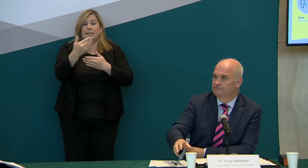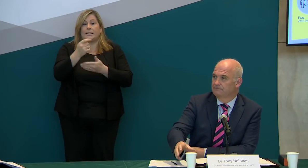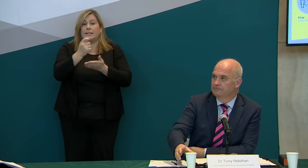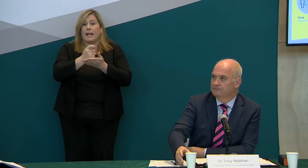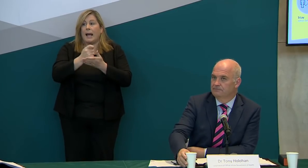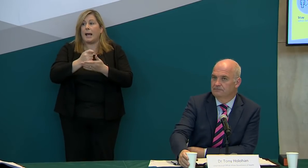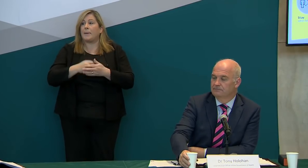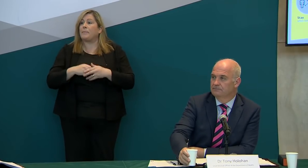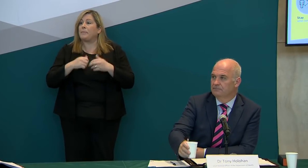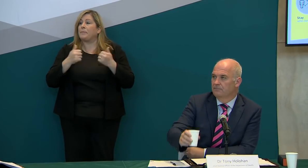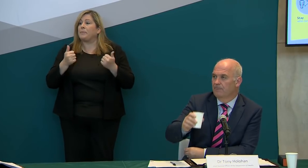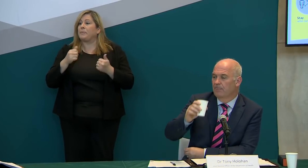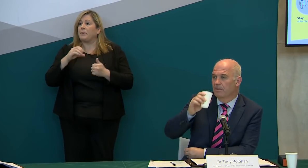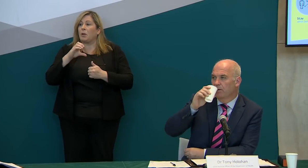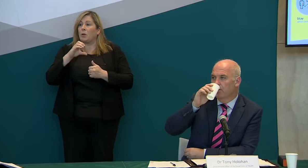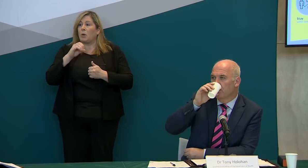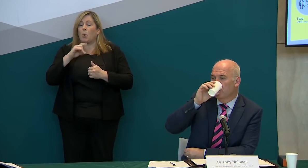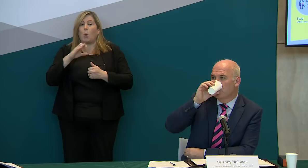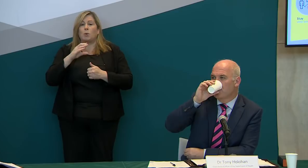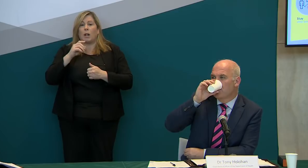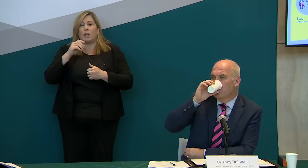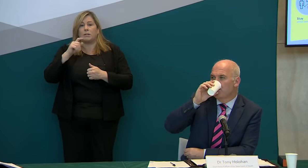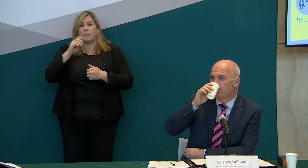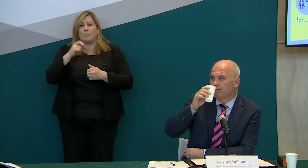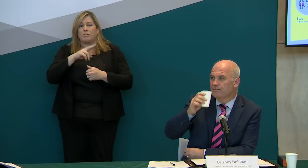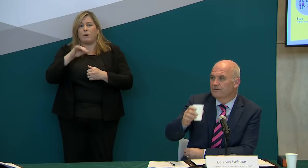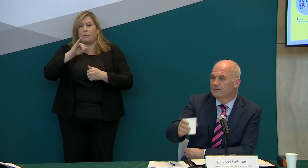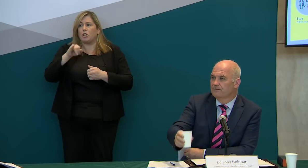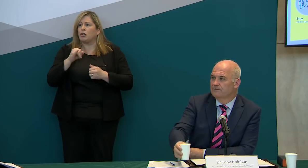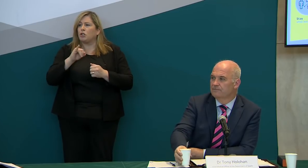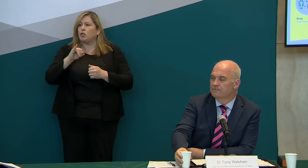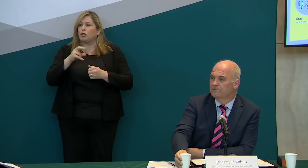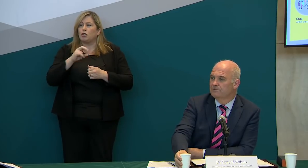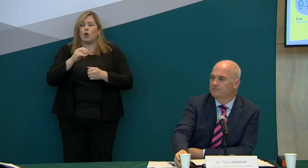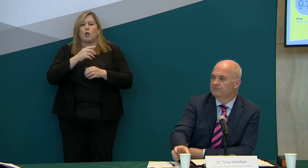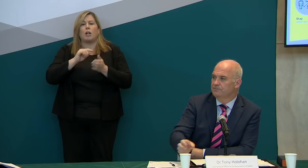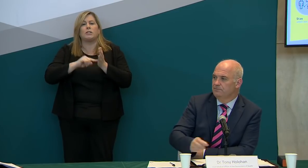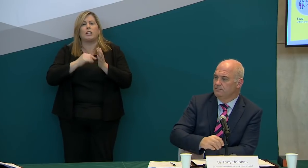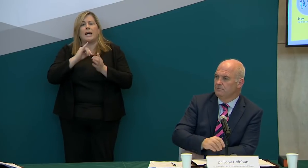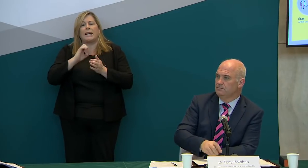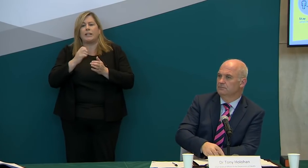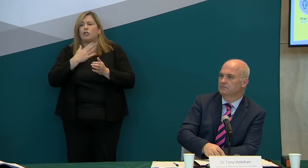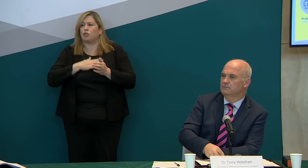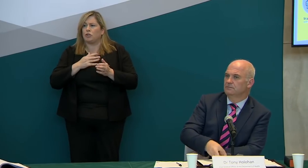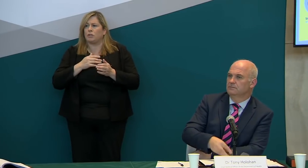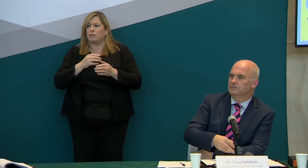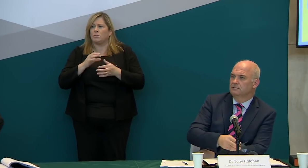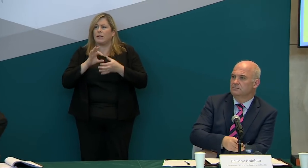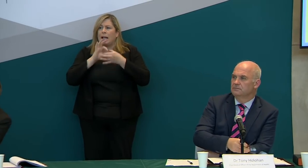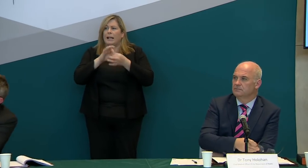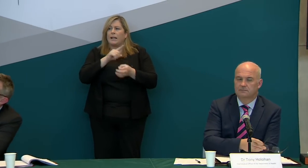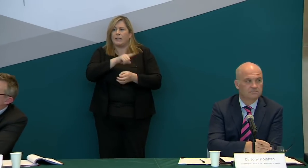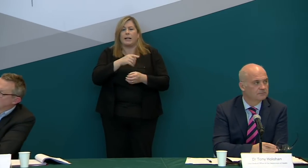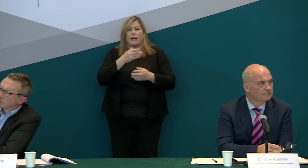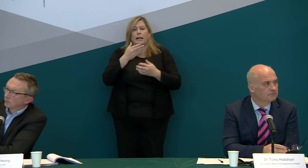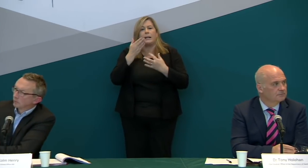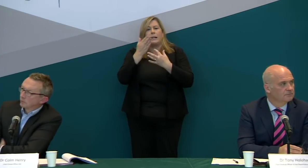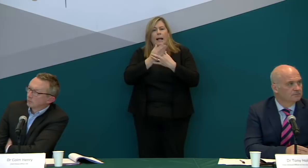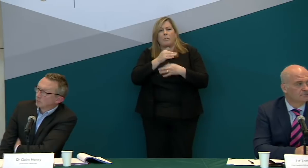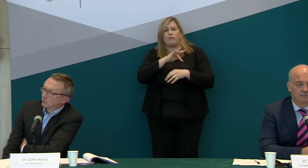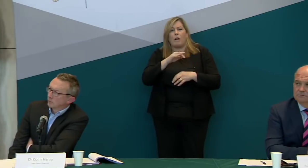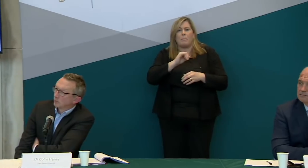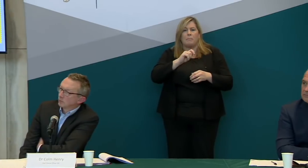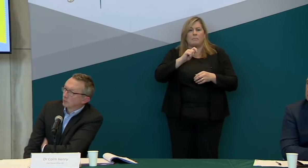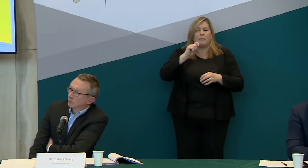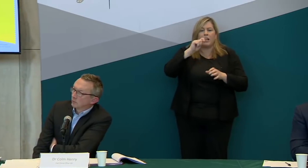Hi Tony, Conal Thomas from the Journal.ie. Colin, just follow on from Richard's question there in relation to the gap between, say, a swab being taken